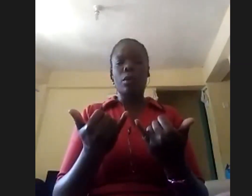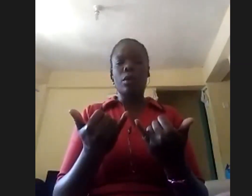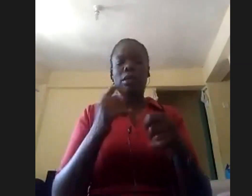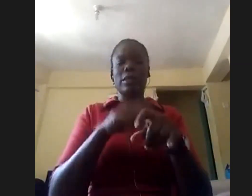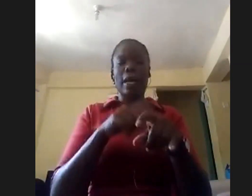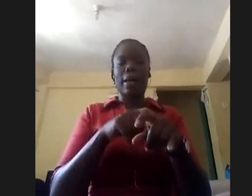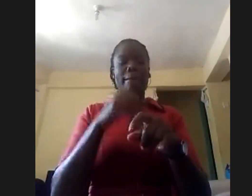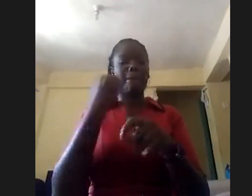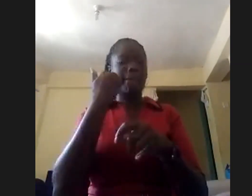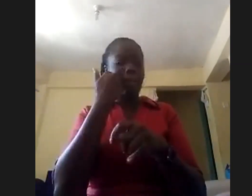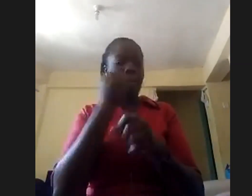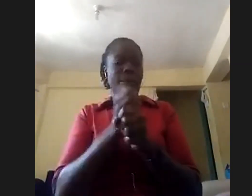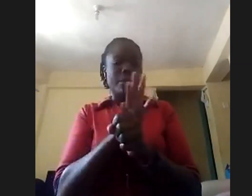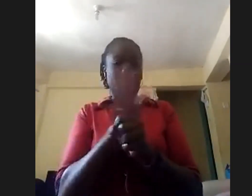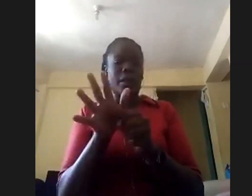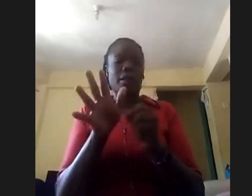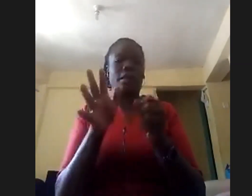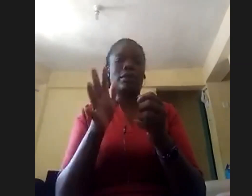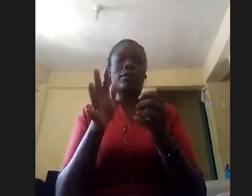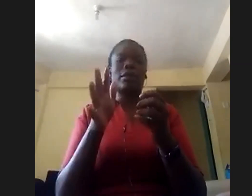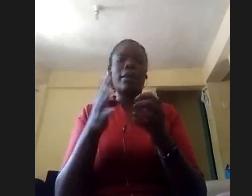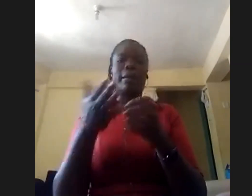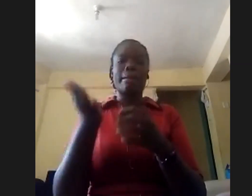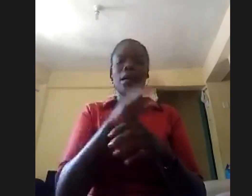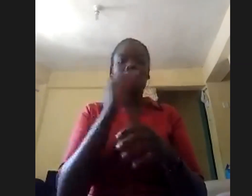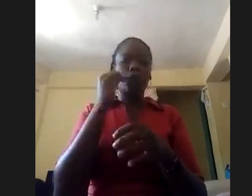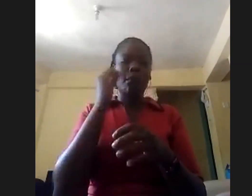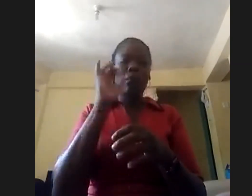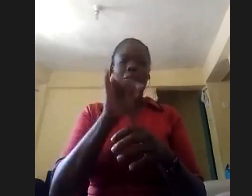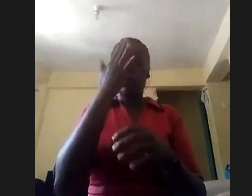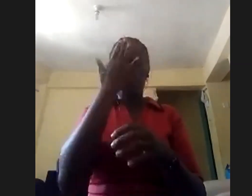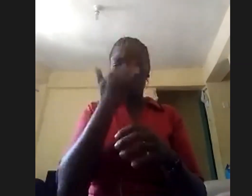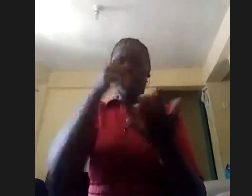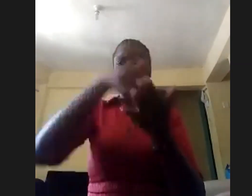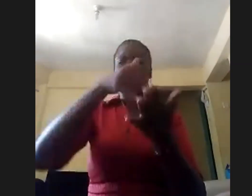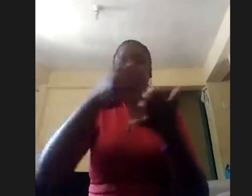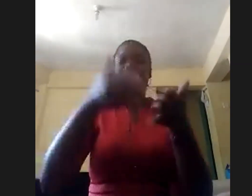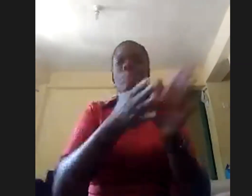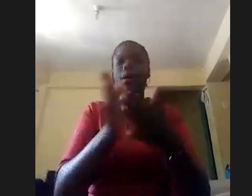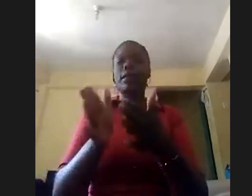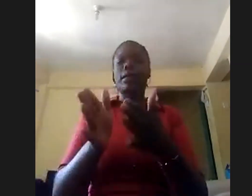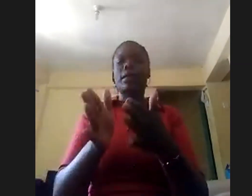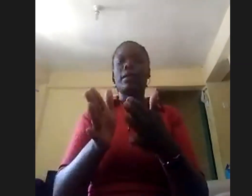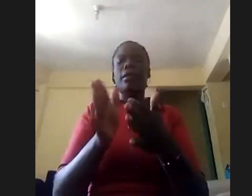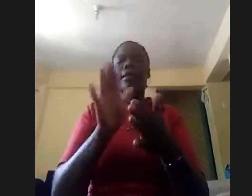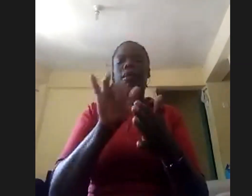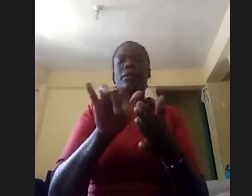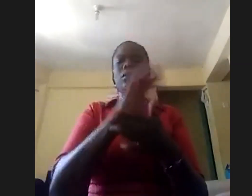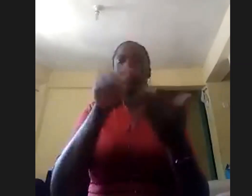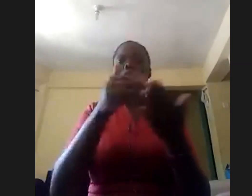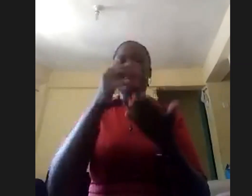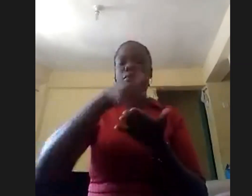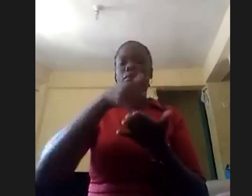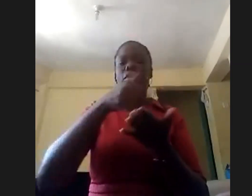at the backdrop of all this discussion. We are back home, and that's why we are engaging in a webinar. So I'd want Ambika to break down